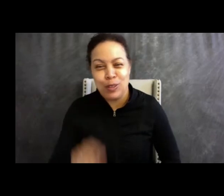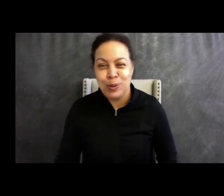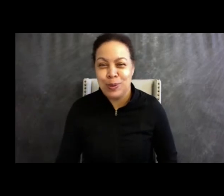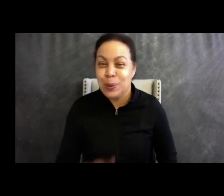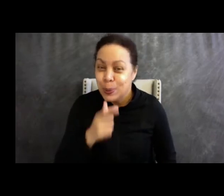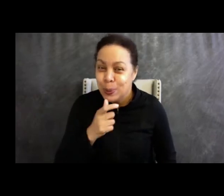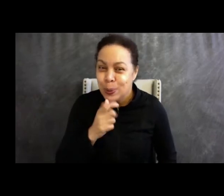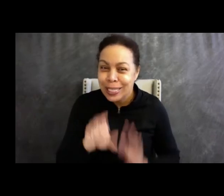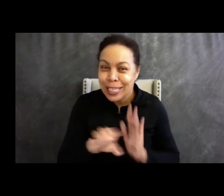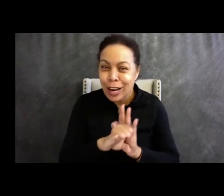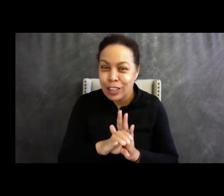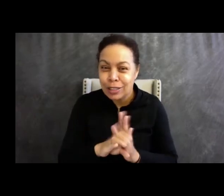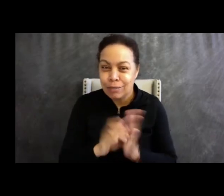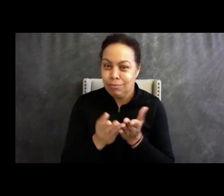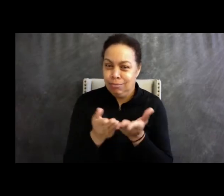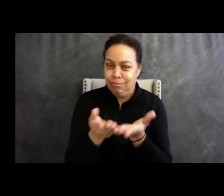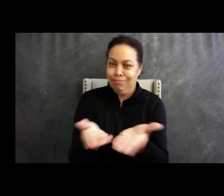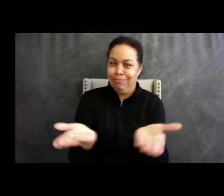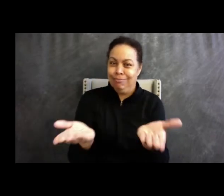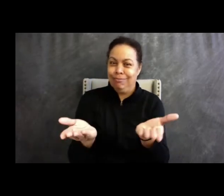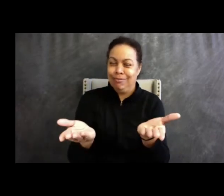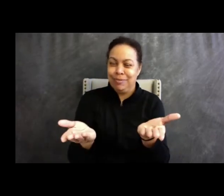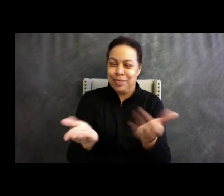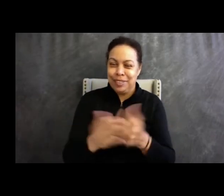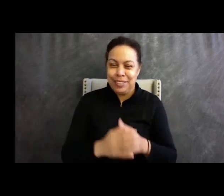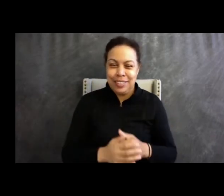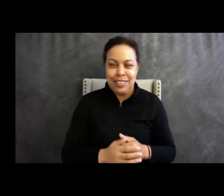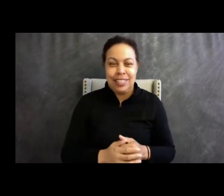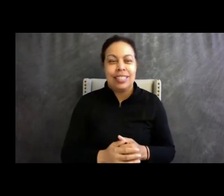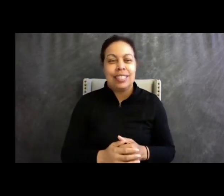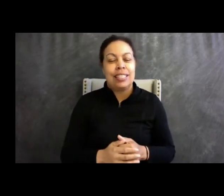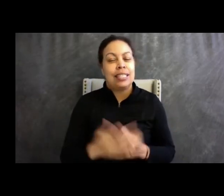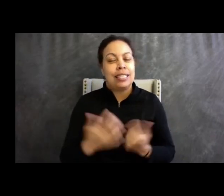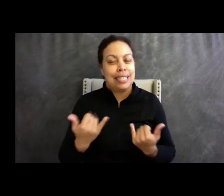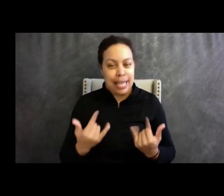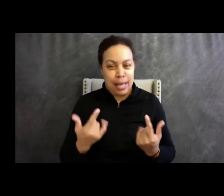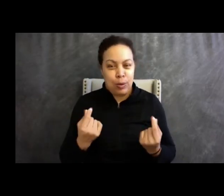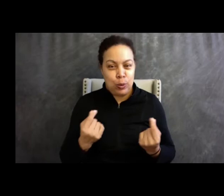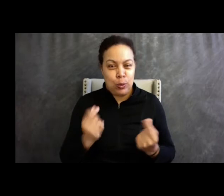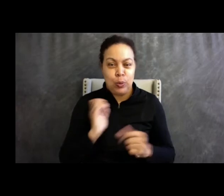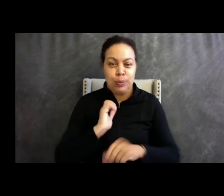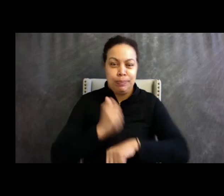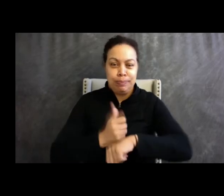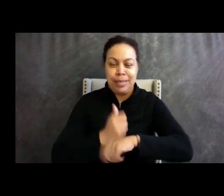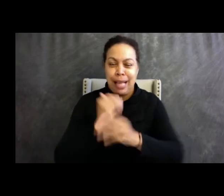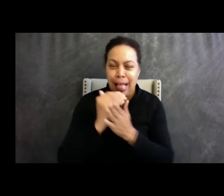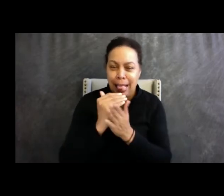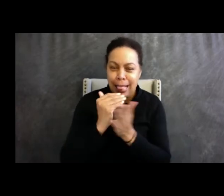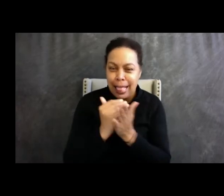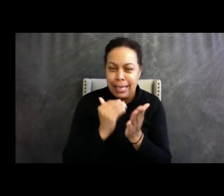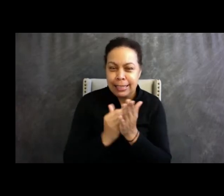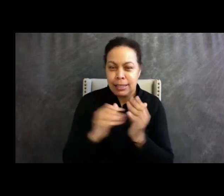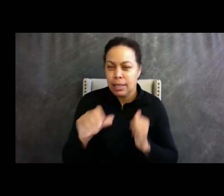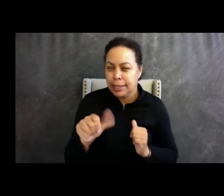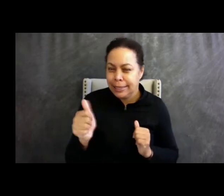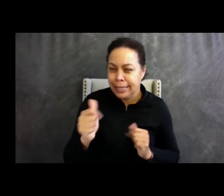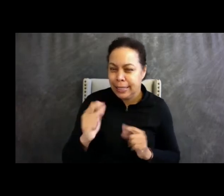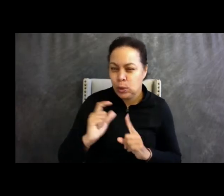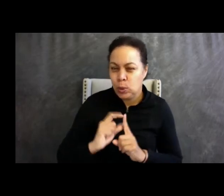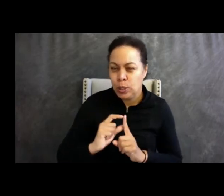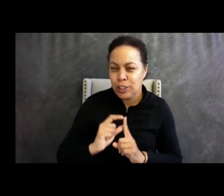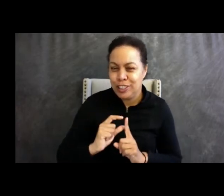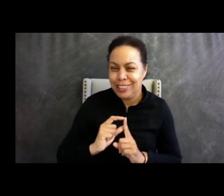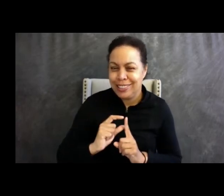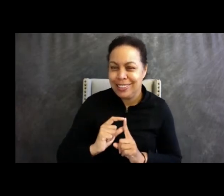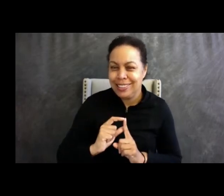And I want you to make a list of 10 words that